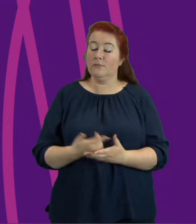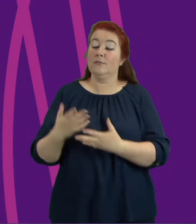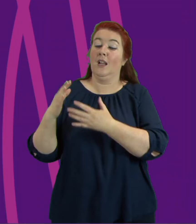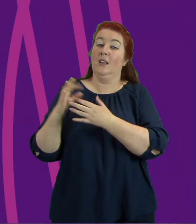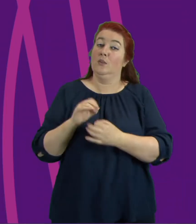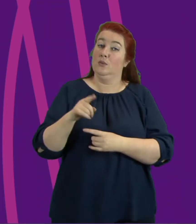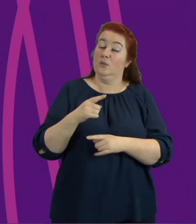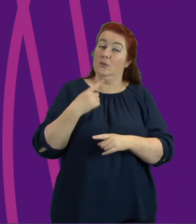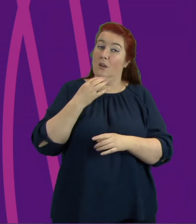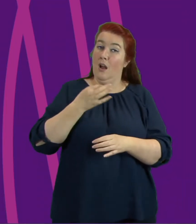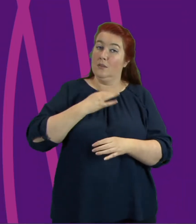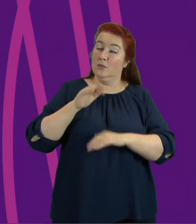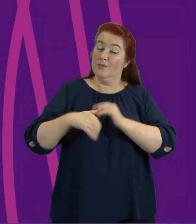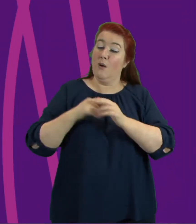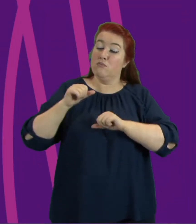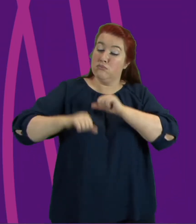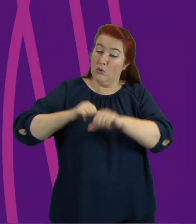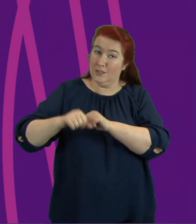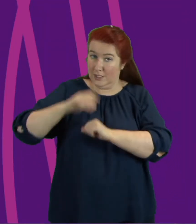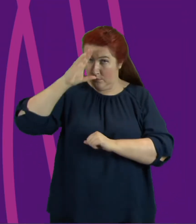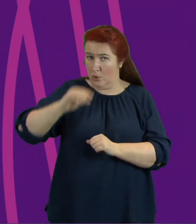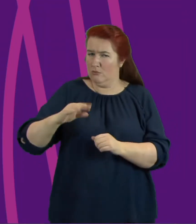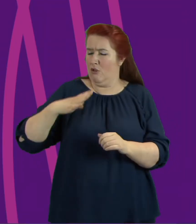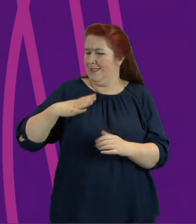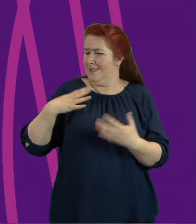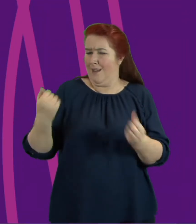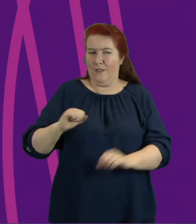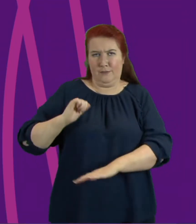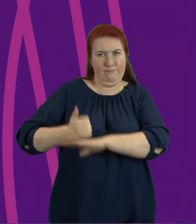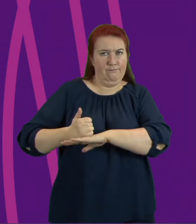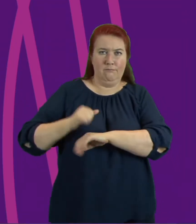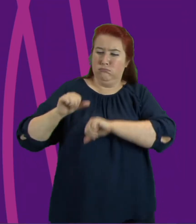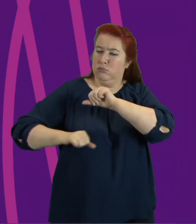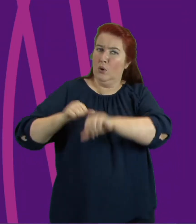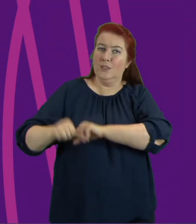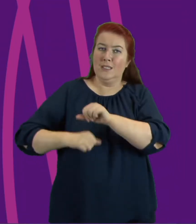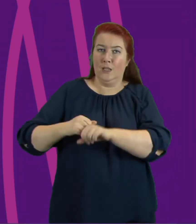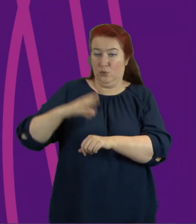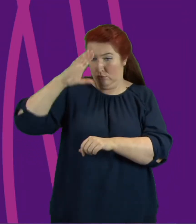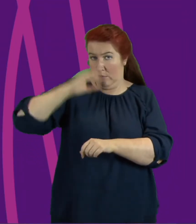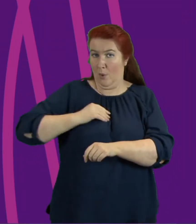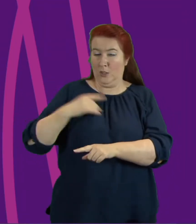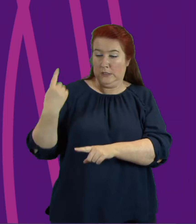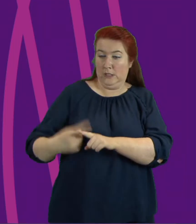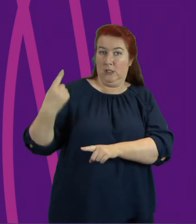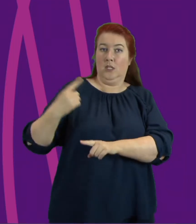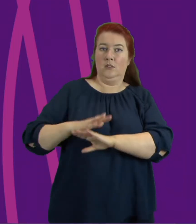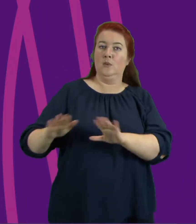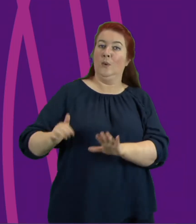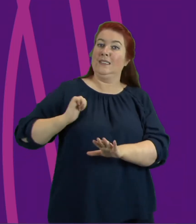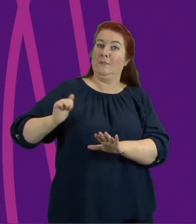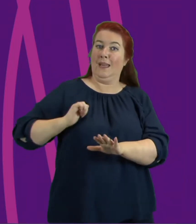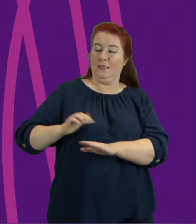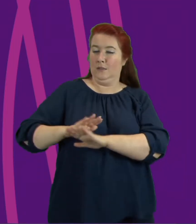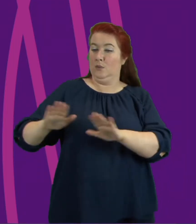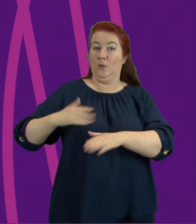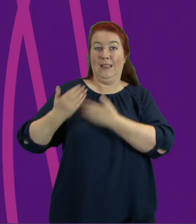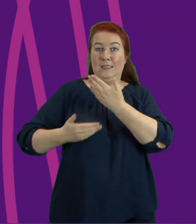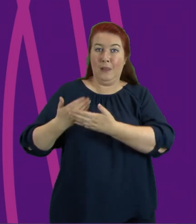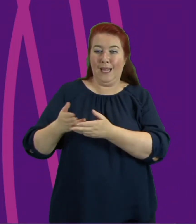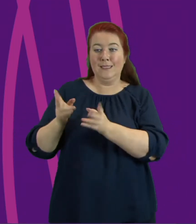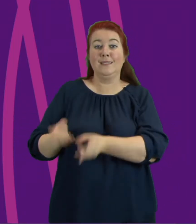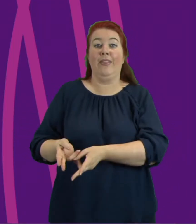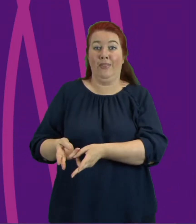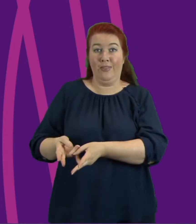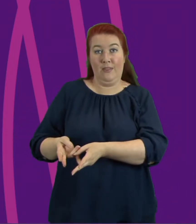of reporting, there are well-established processes for the reporting of sudden, unexpected and unexplained deaths.